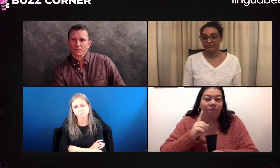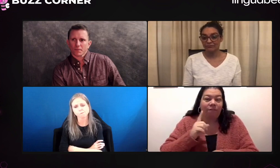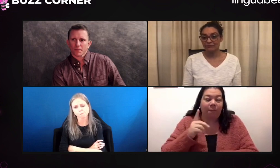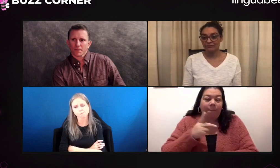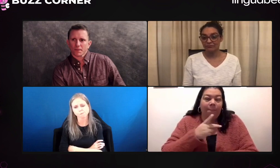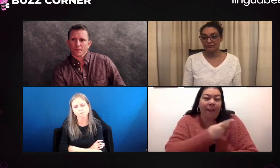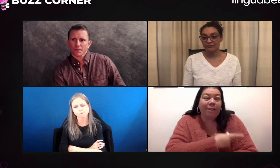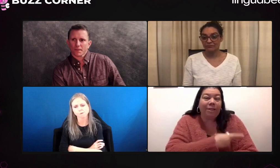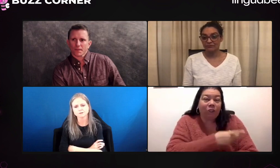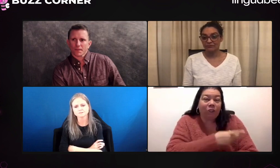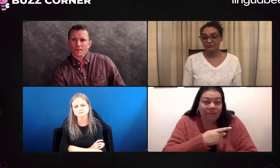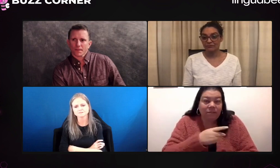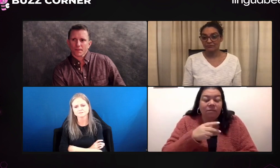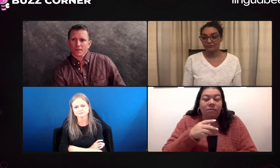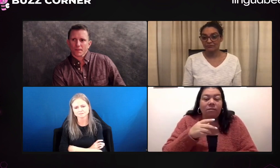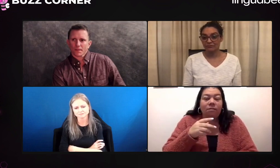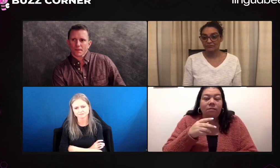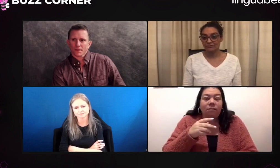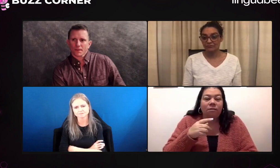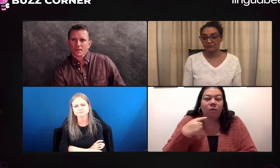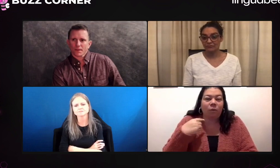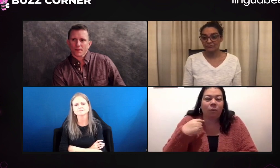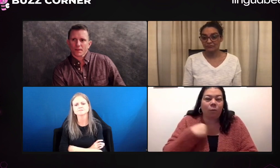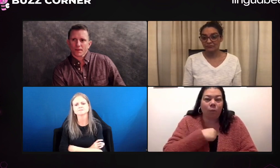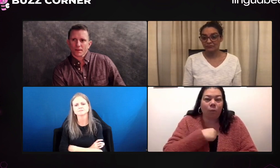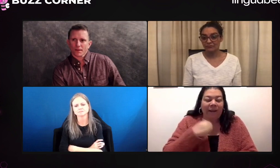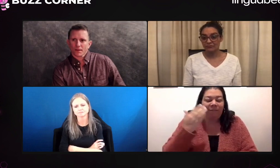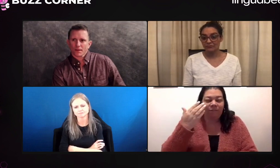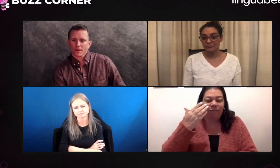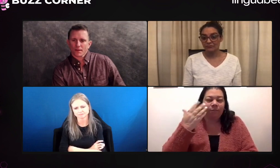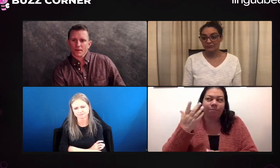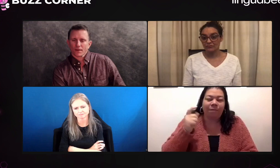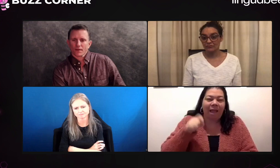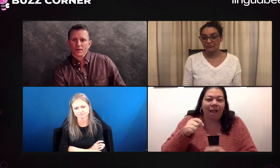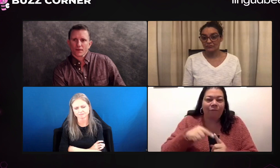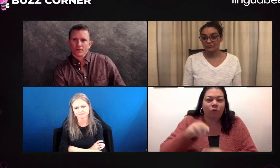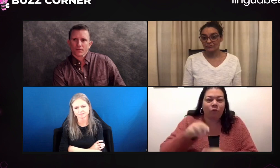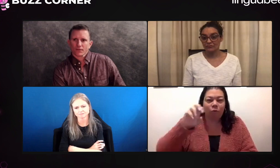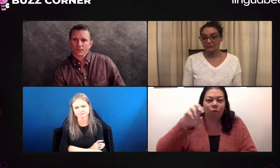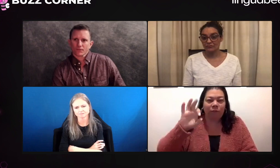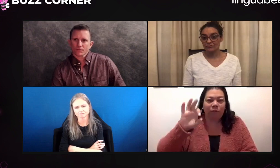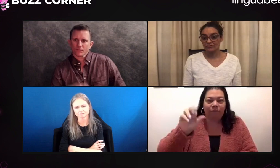And oftentimes, deaf patients,